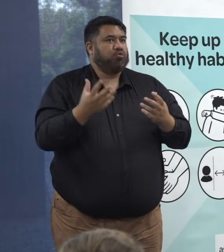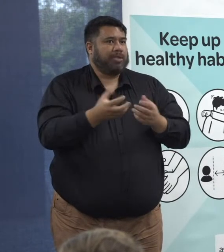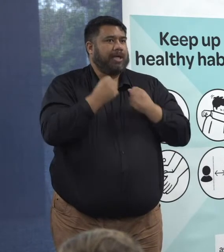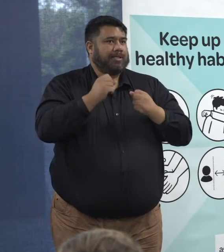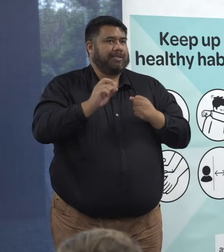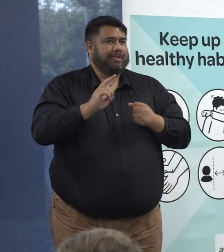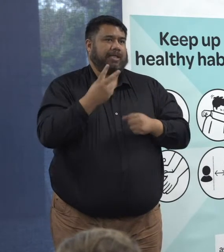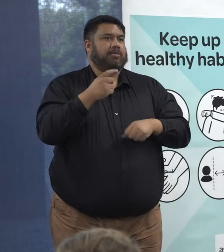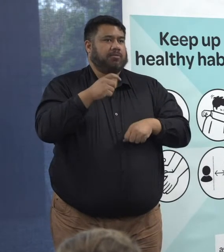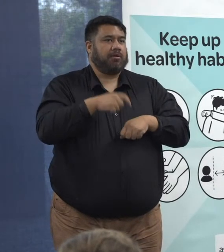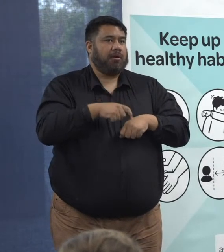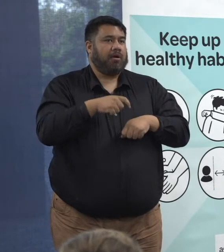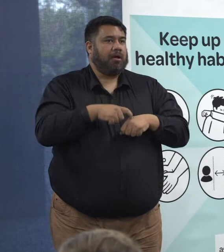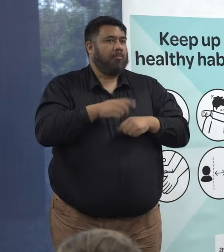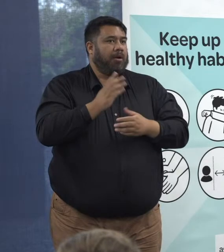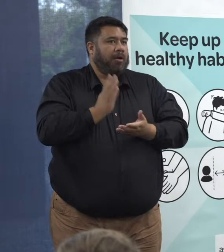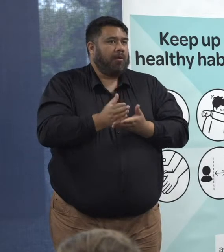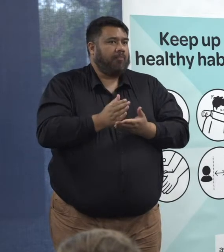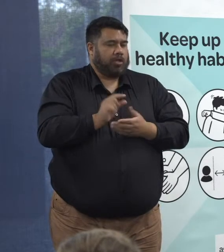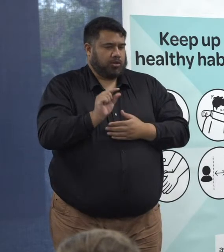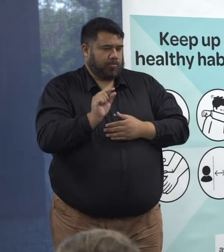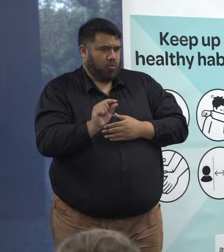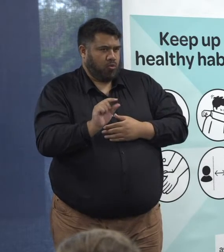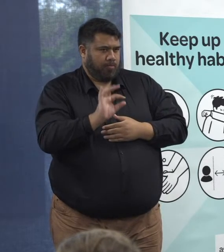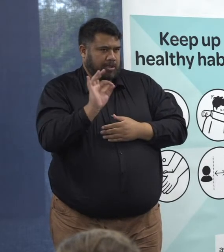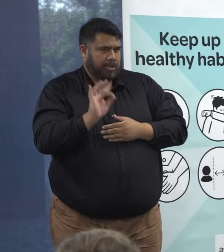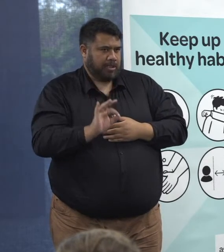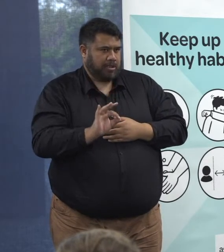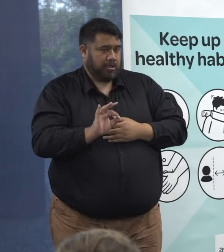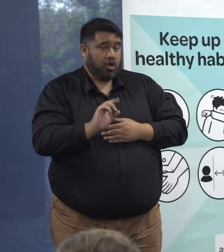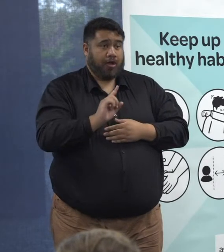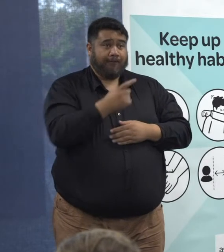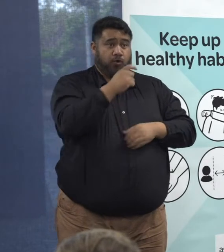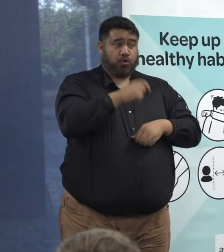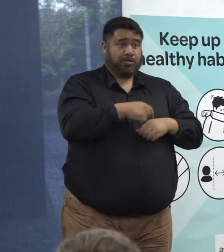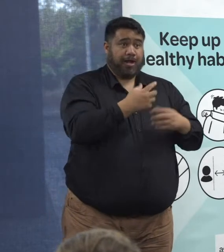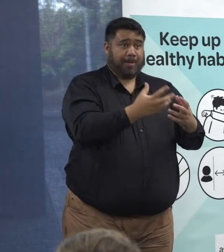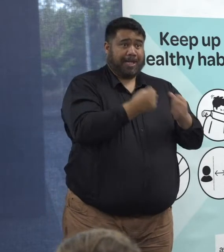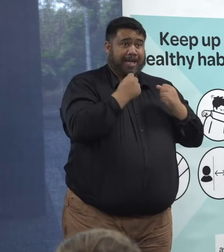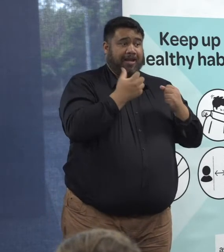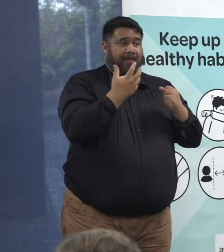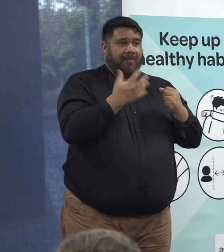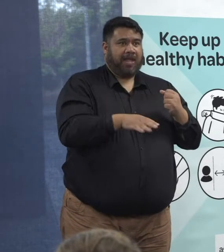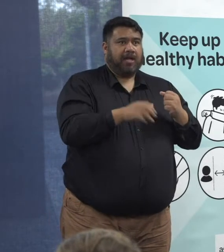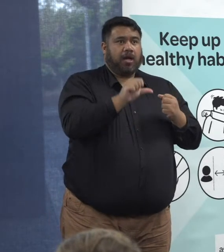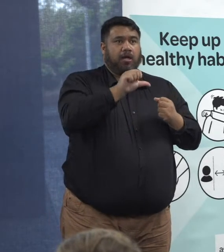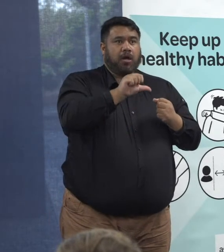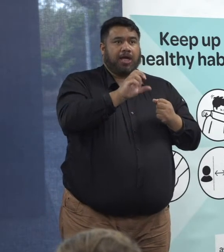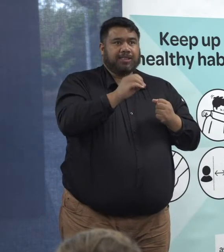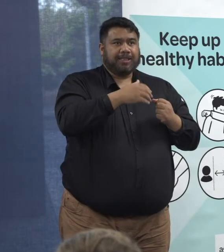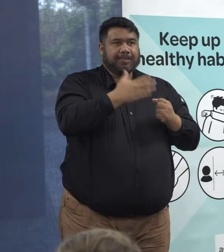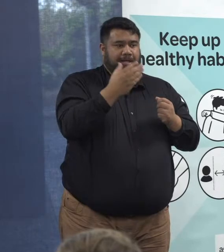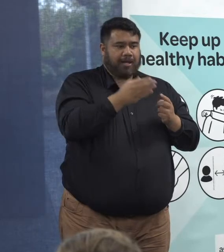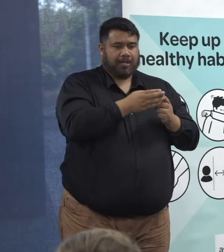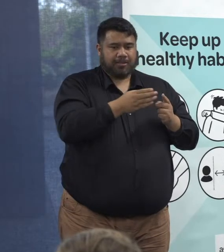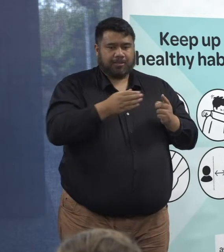of being reinfected with COVID within 90 days of a first infection. It happens rarely, and the guidance we've provided out to the